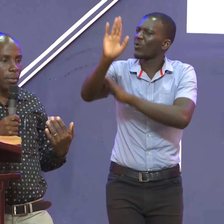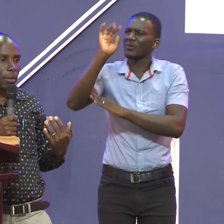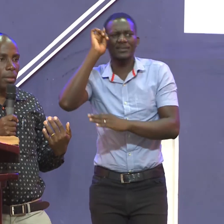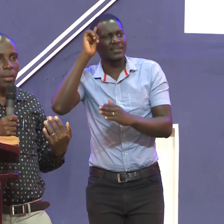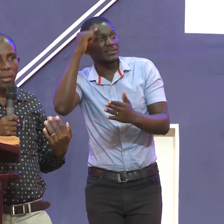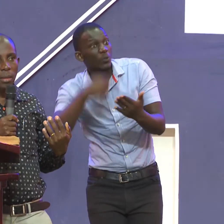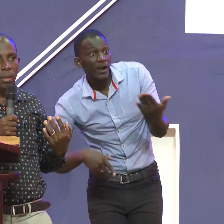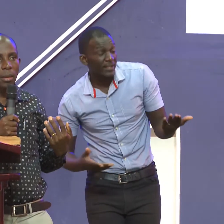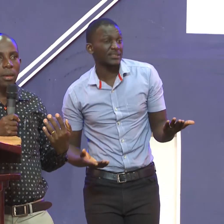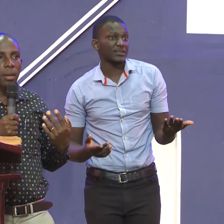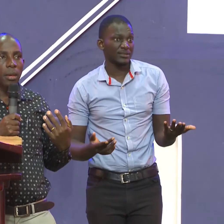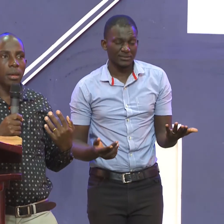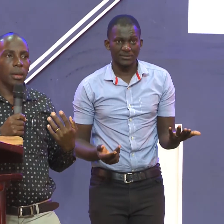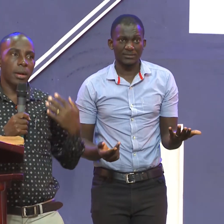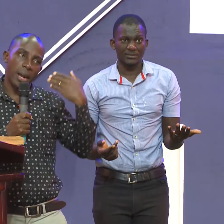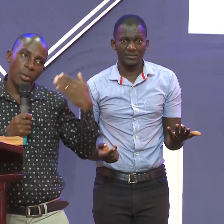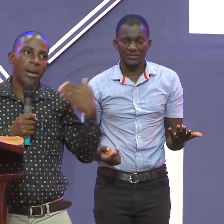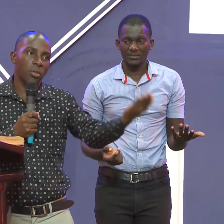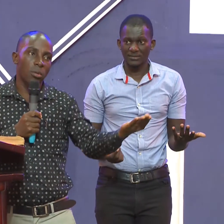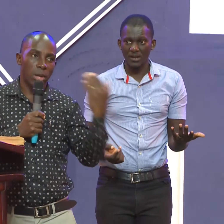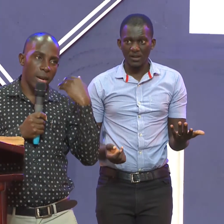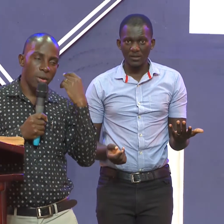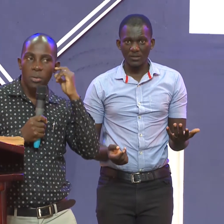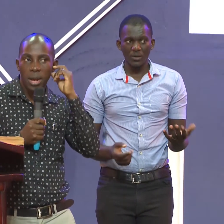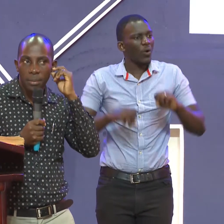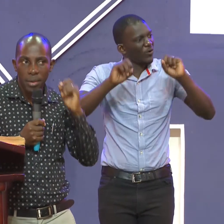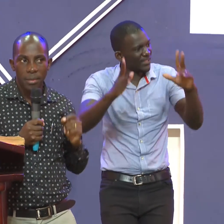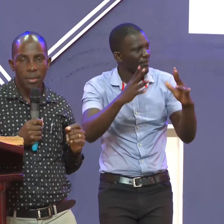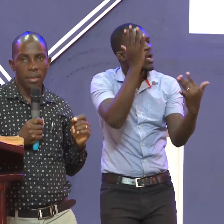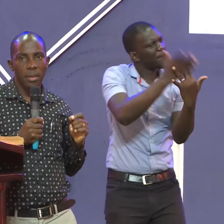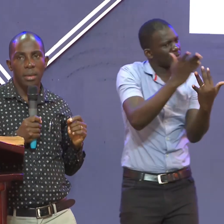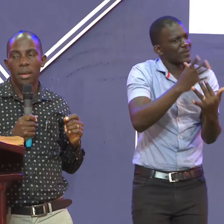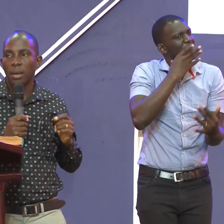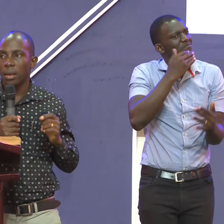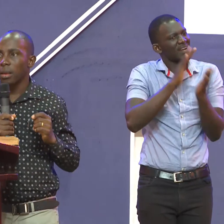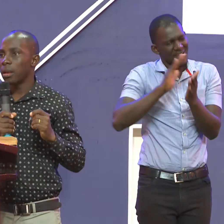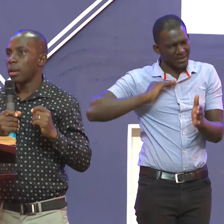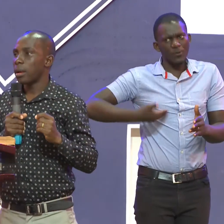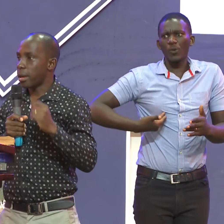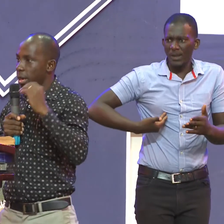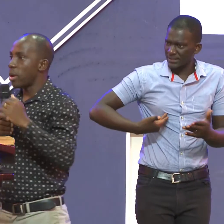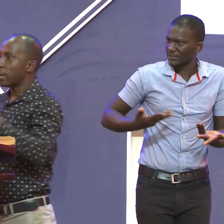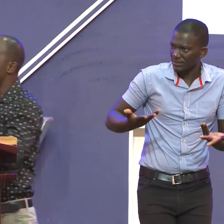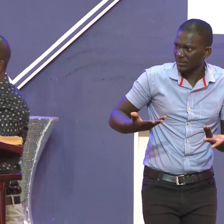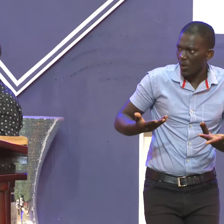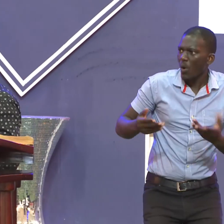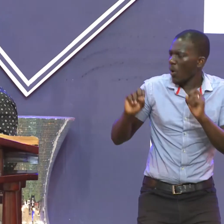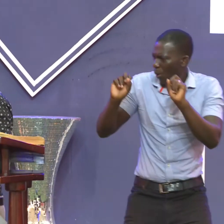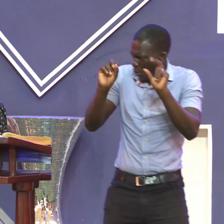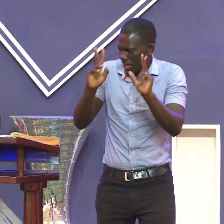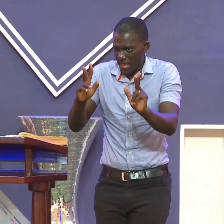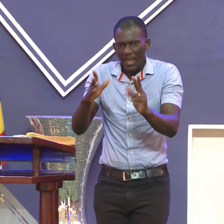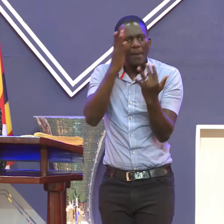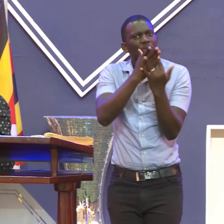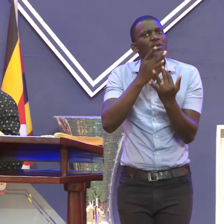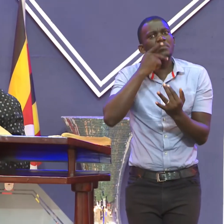opinion about my relationship with people? Kale wakati w'omukyala n'omwami. Oh, let me say between a woman and a man. Kale wakati w'abazadde